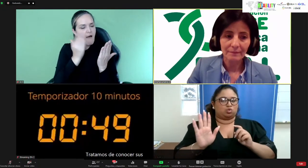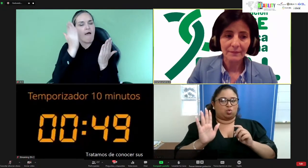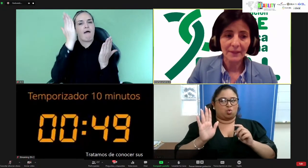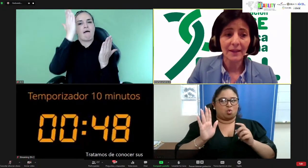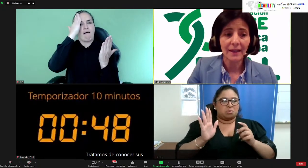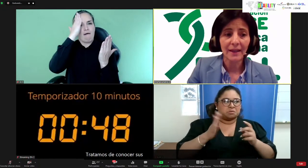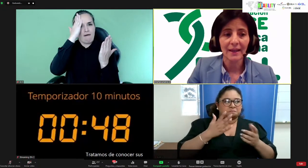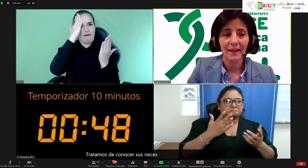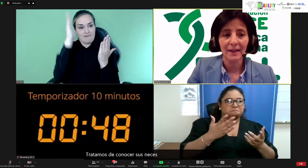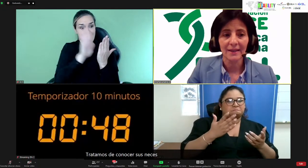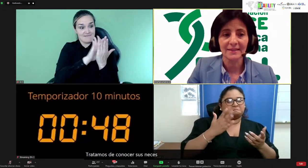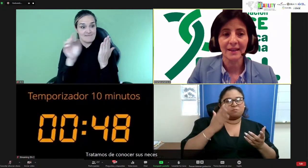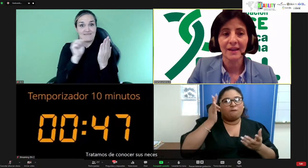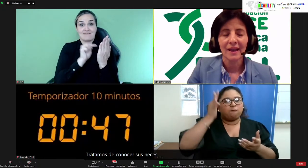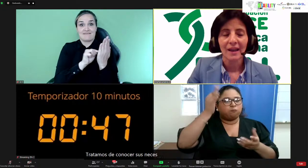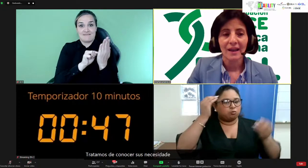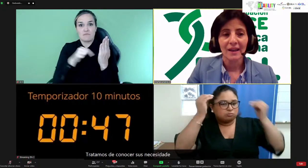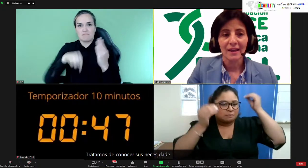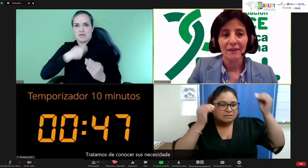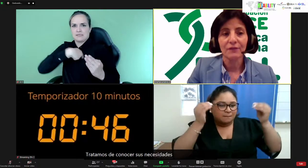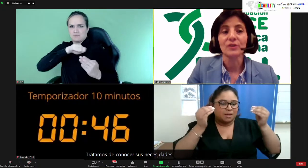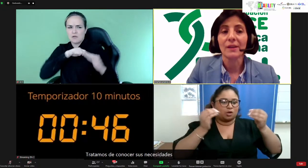so that we could